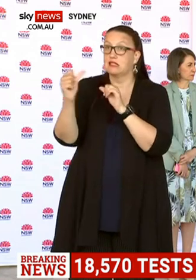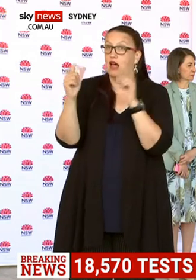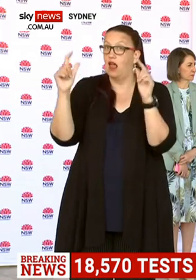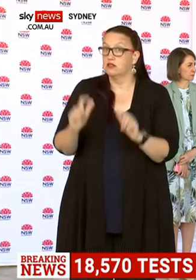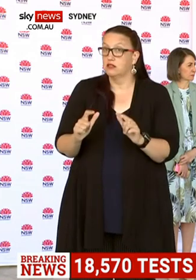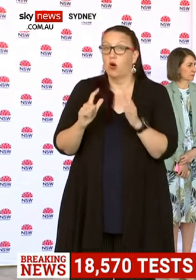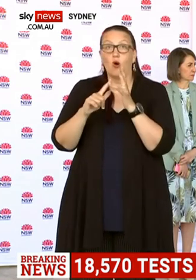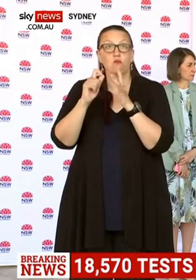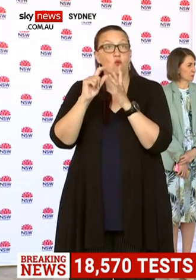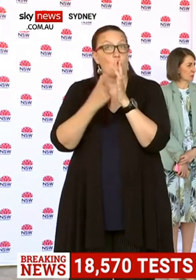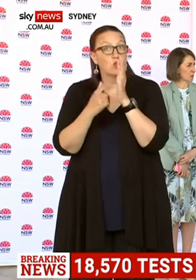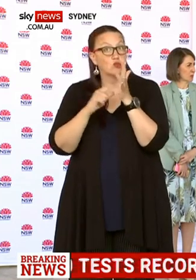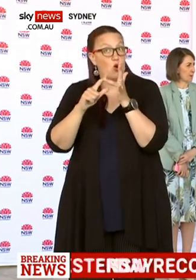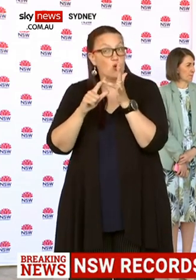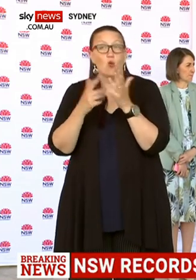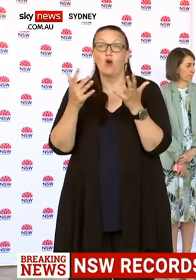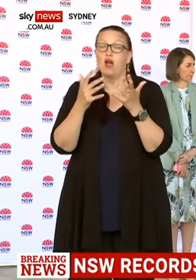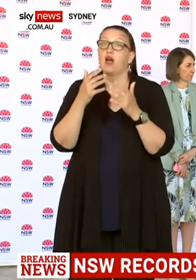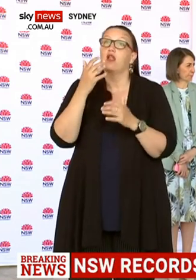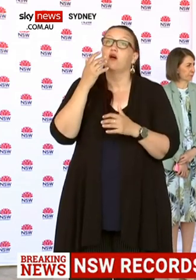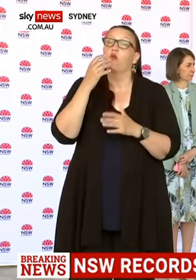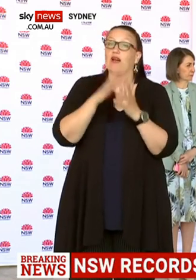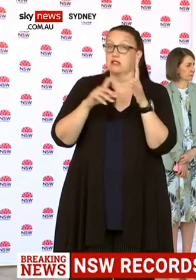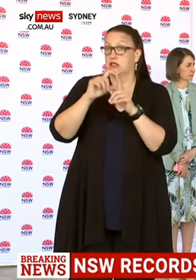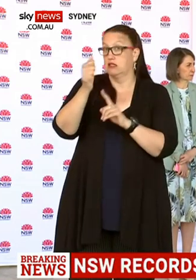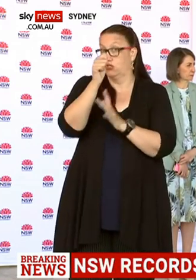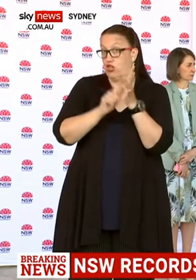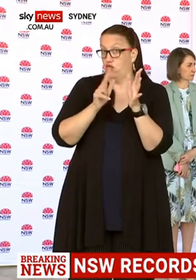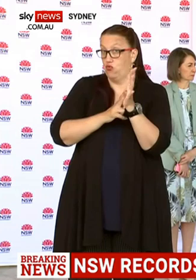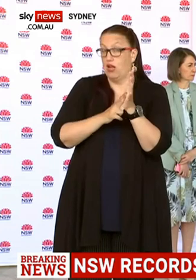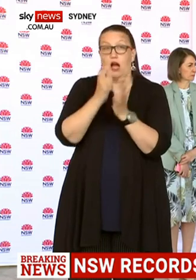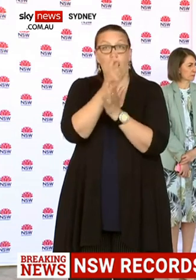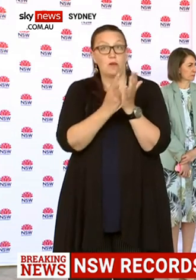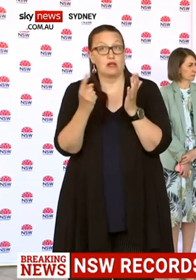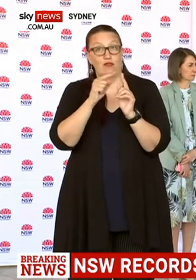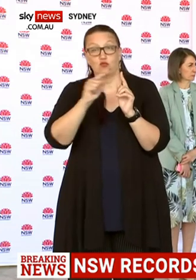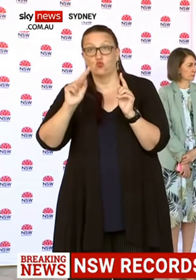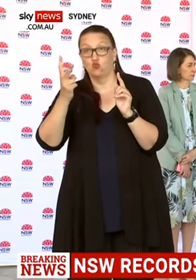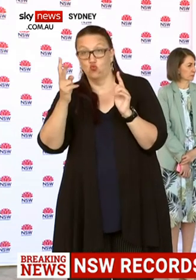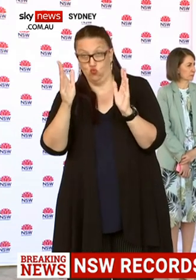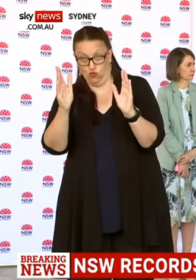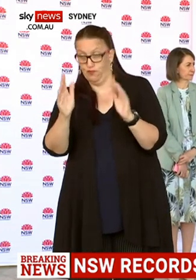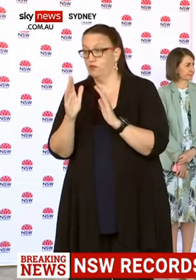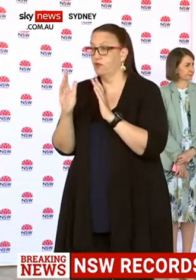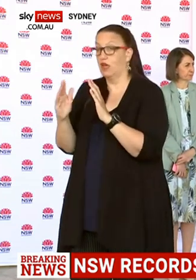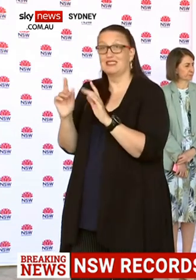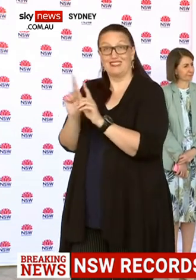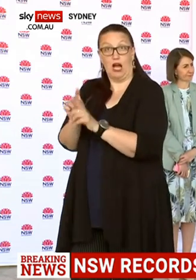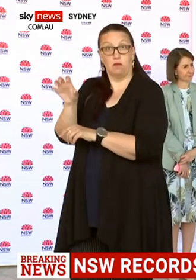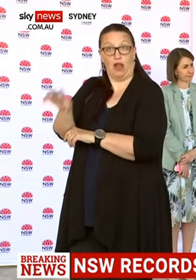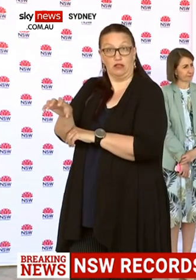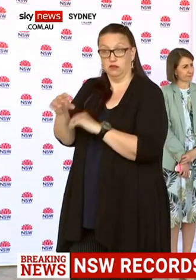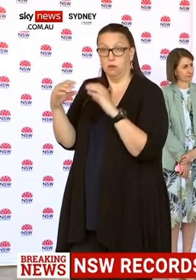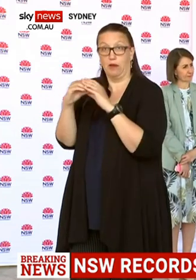food court on Wednesday the 6th of January between 11:30 and 2 p.m. And Bankstown Central Shopping Centre,